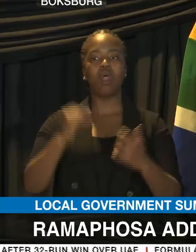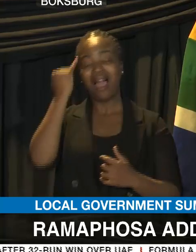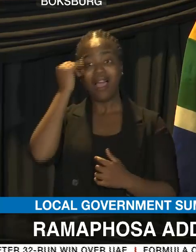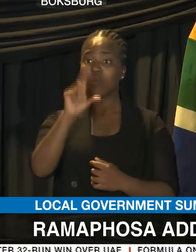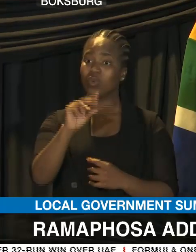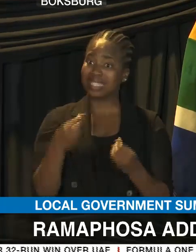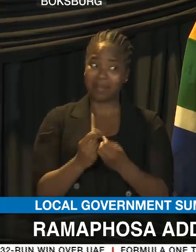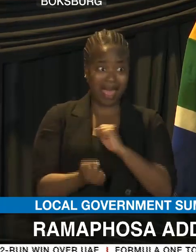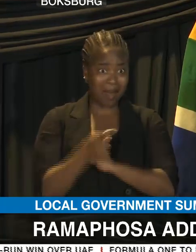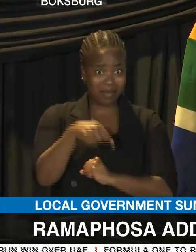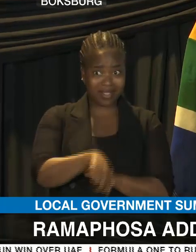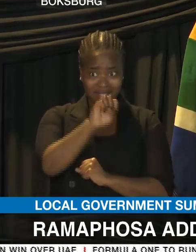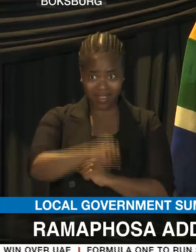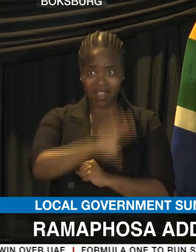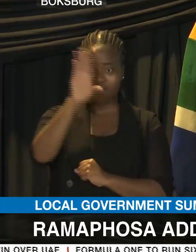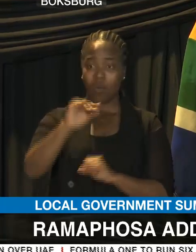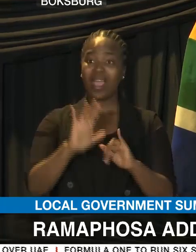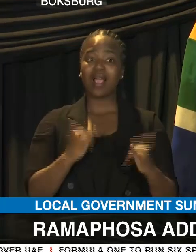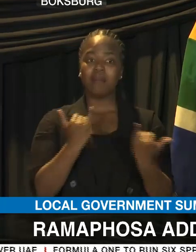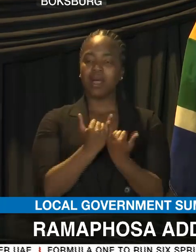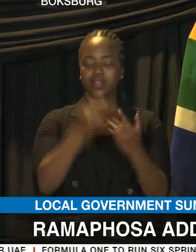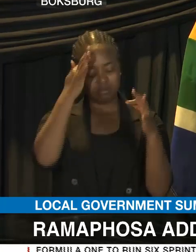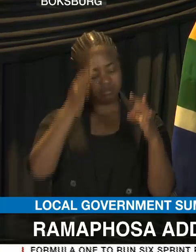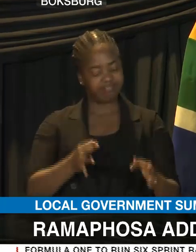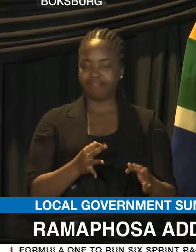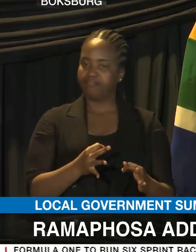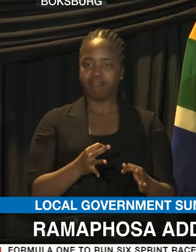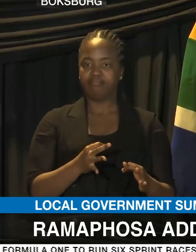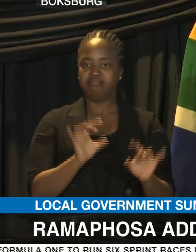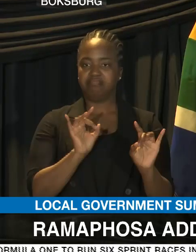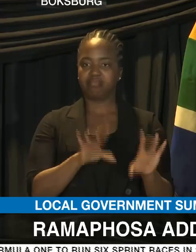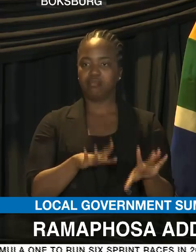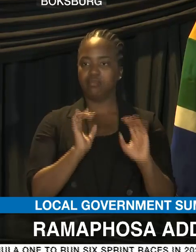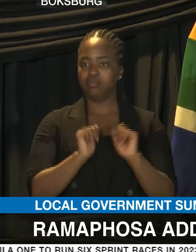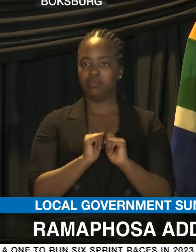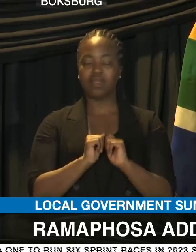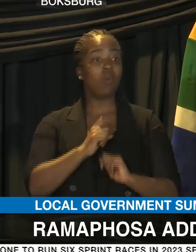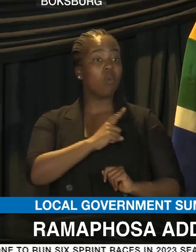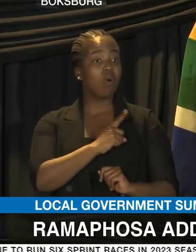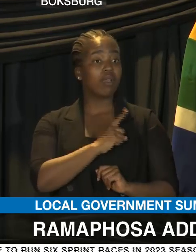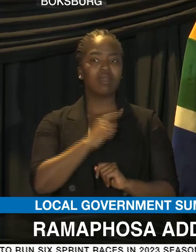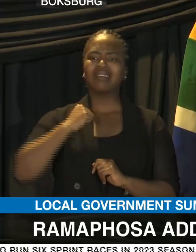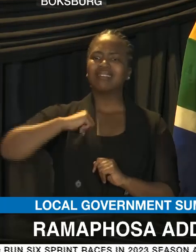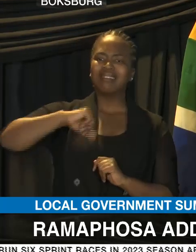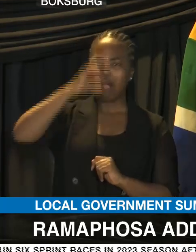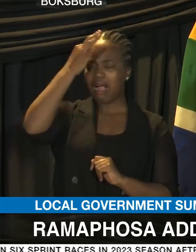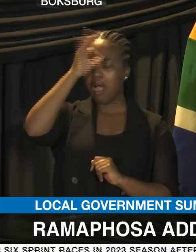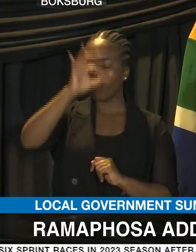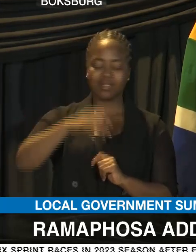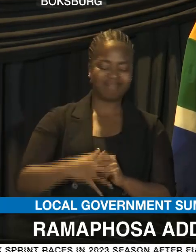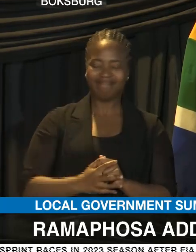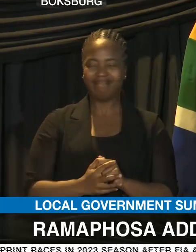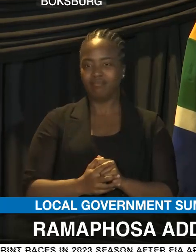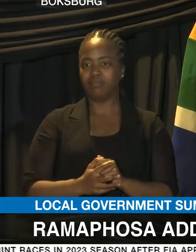own country, where a company decided to leave because the local government was